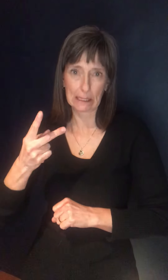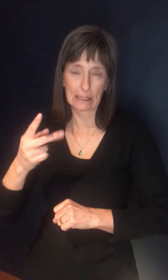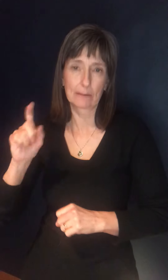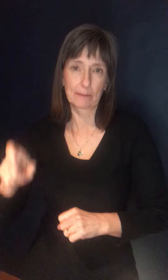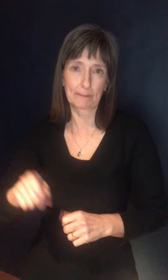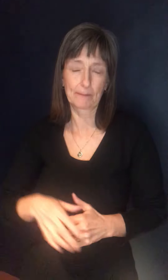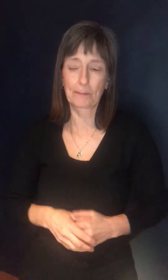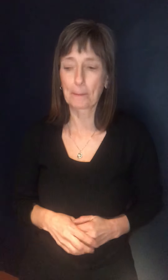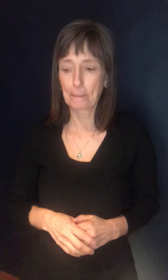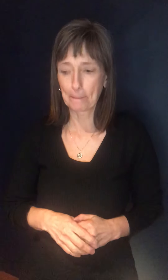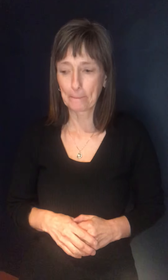Thank you.